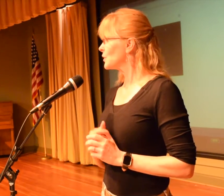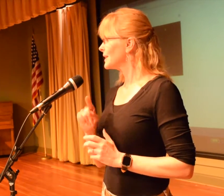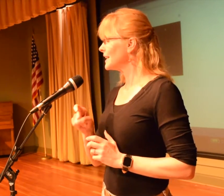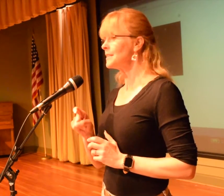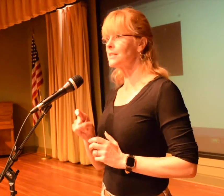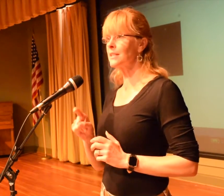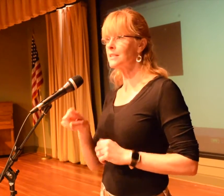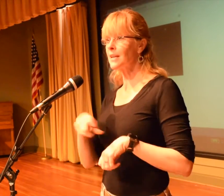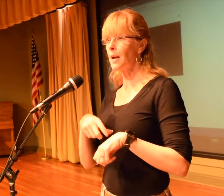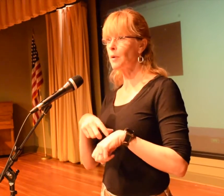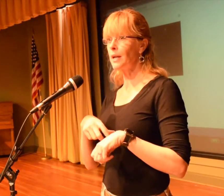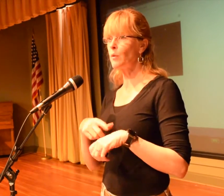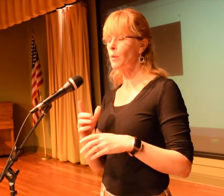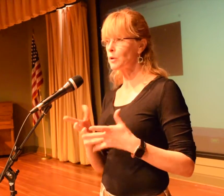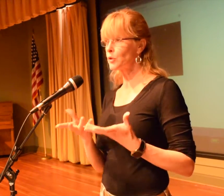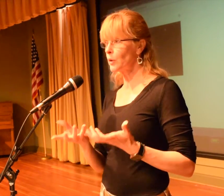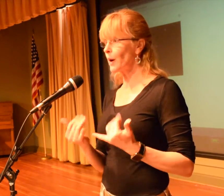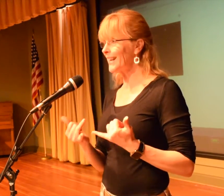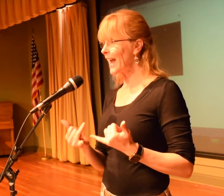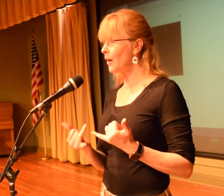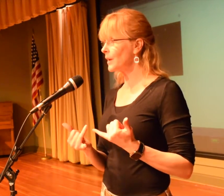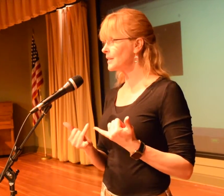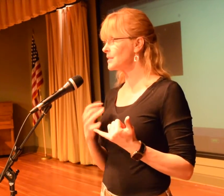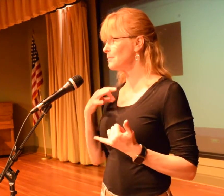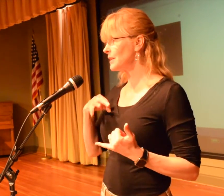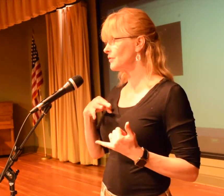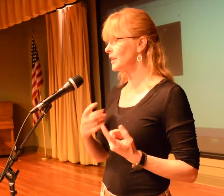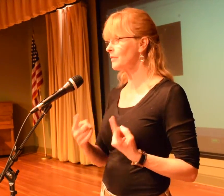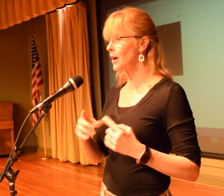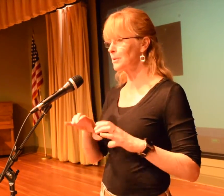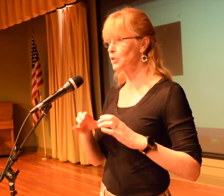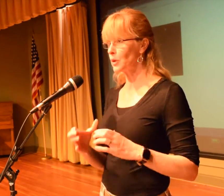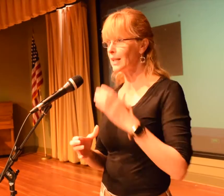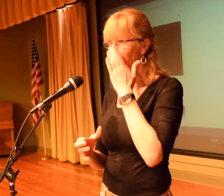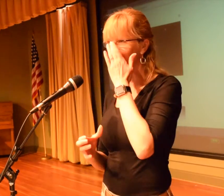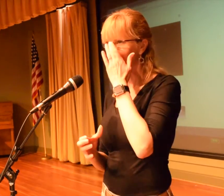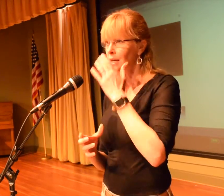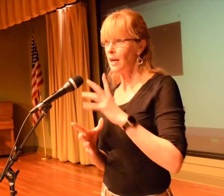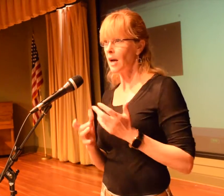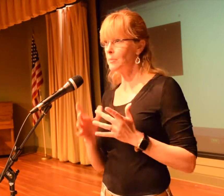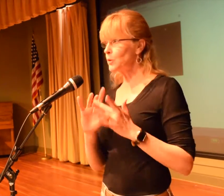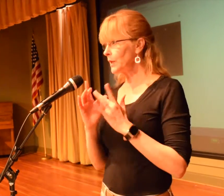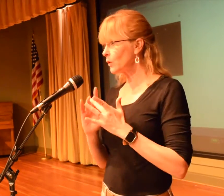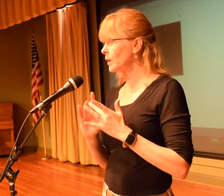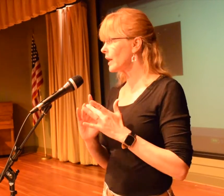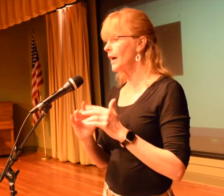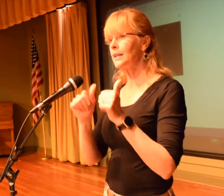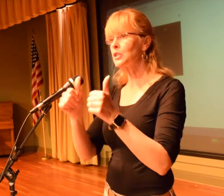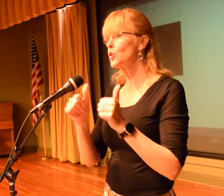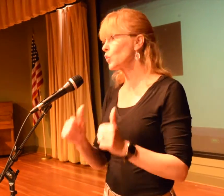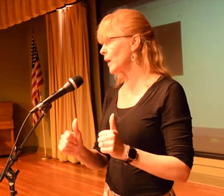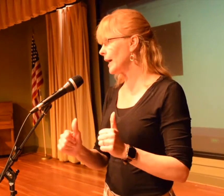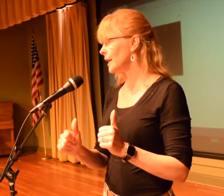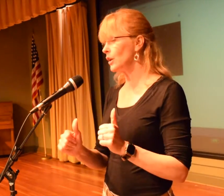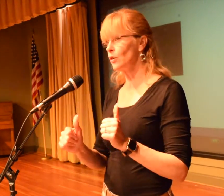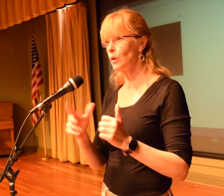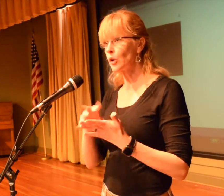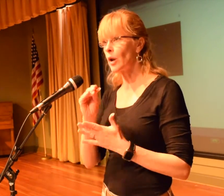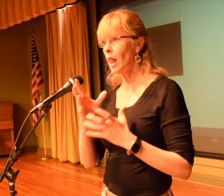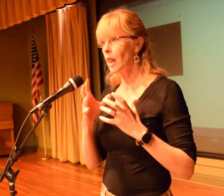So this type right here, what we're doing right now, is the benefit of coming to a class. Doing it online is great, and you'll learn a